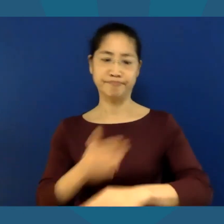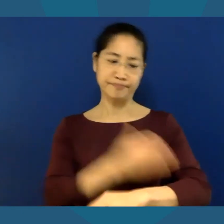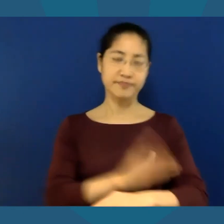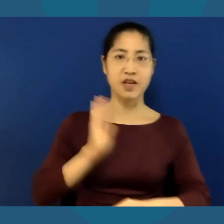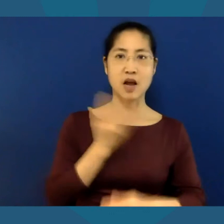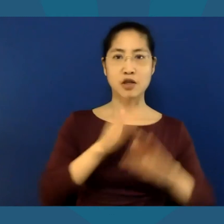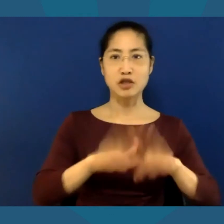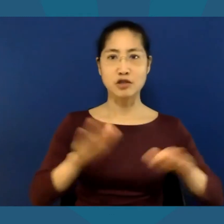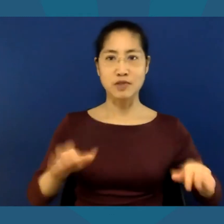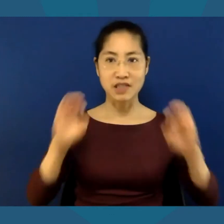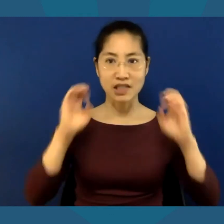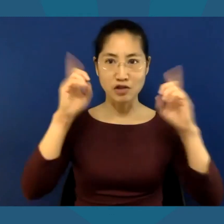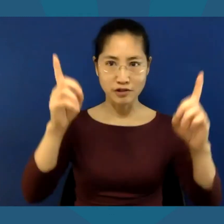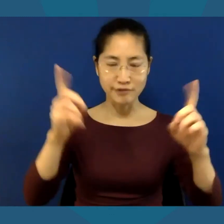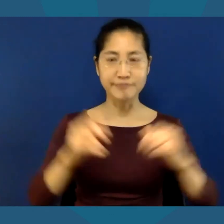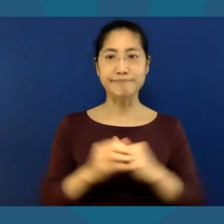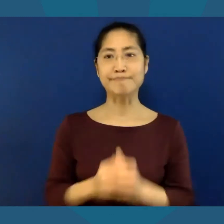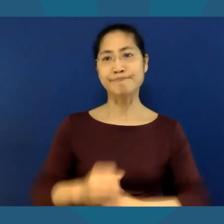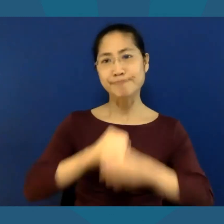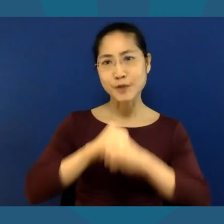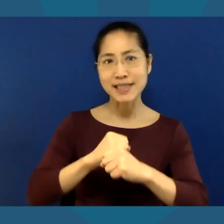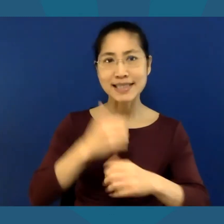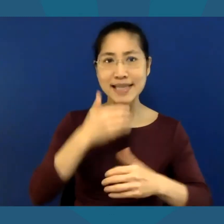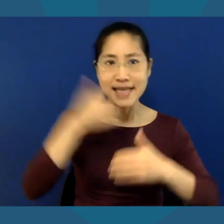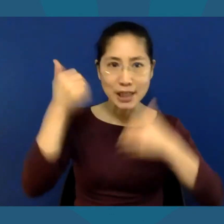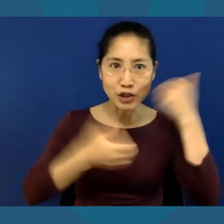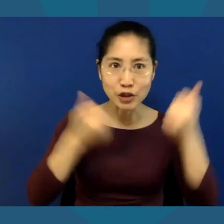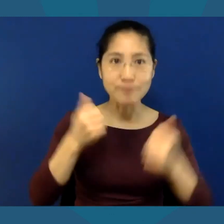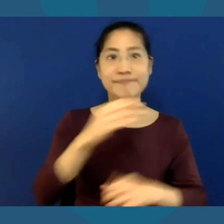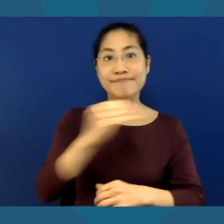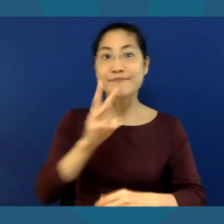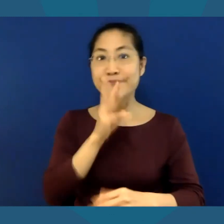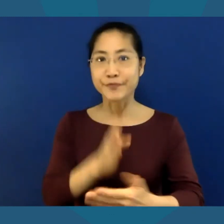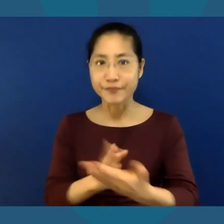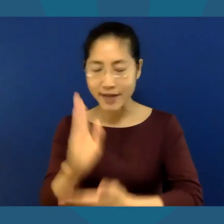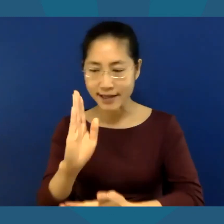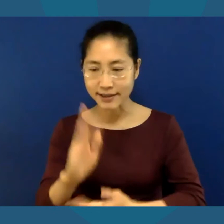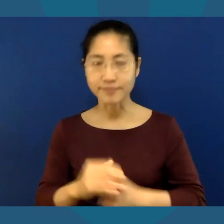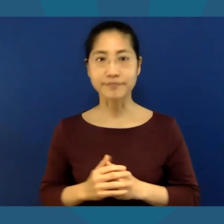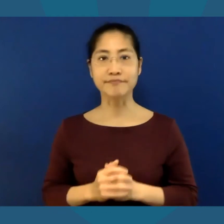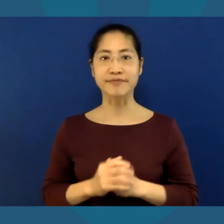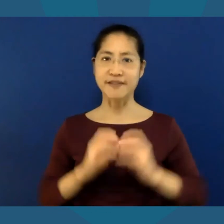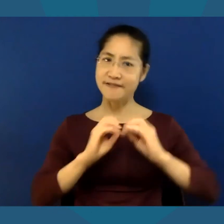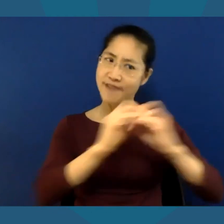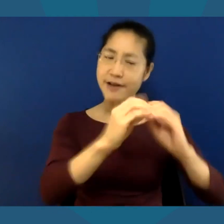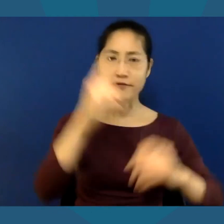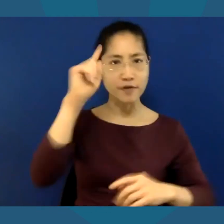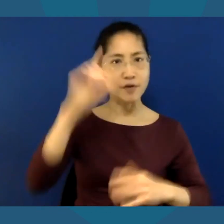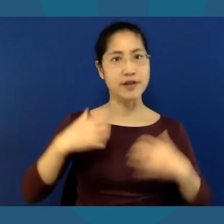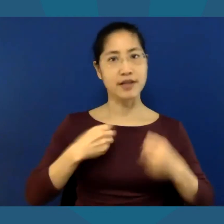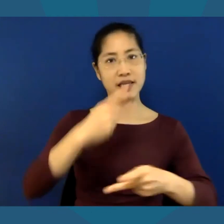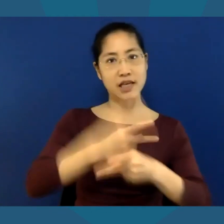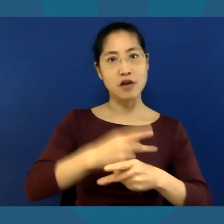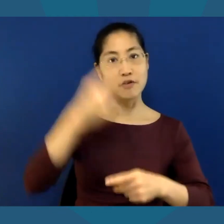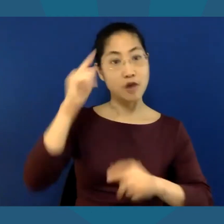our kids' education, protect seniors and water rights, and fight for the health